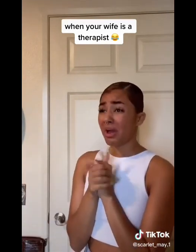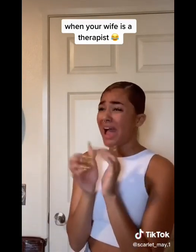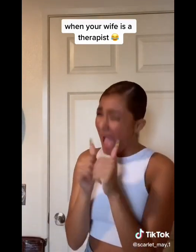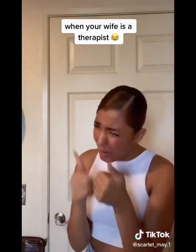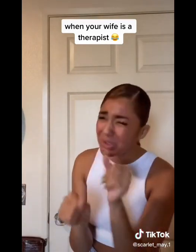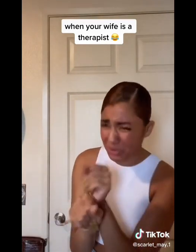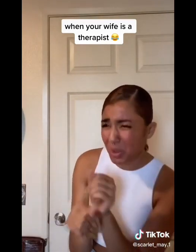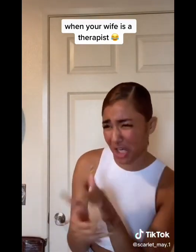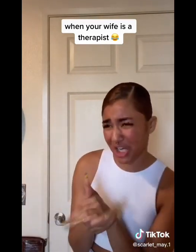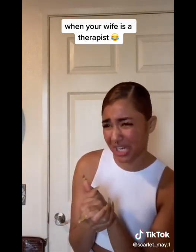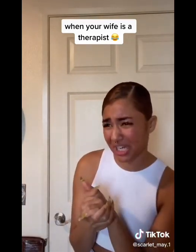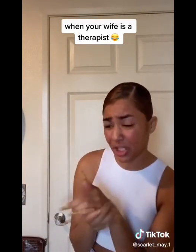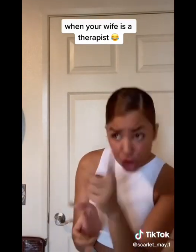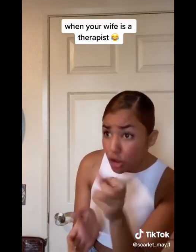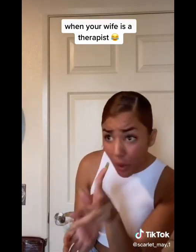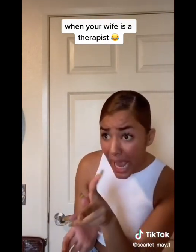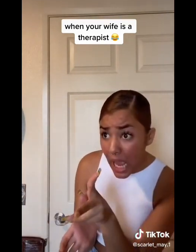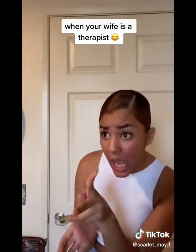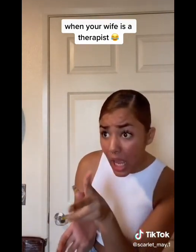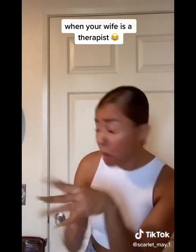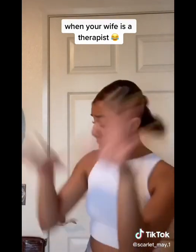How was work? Just okay?